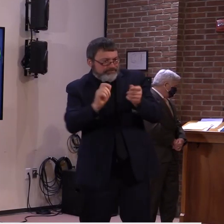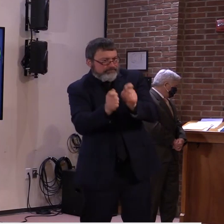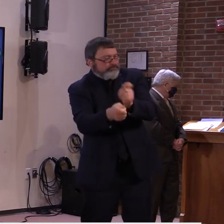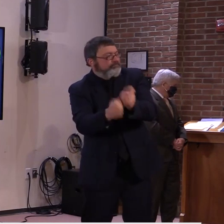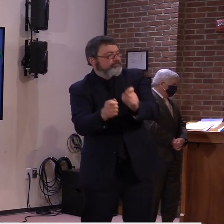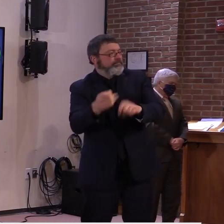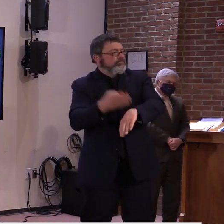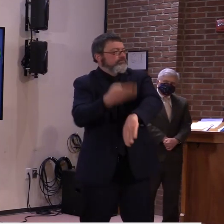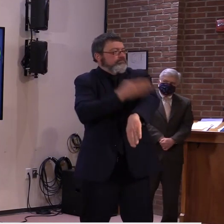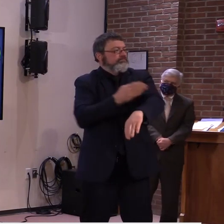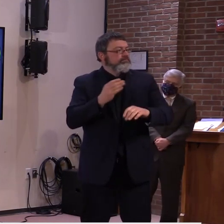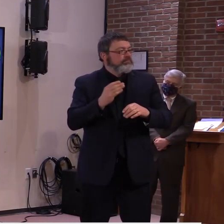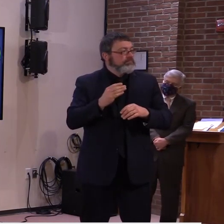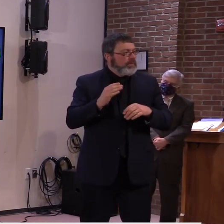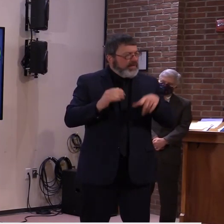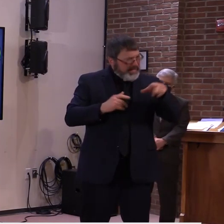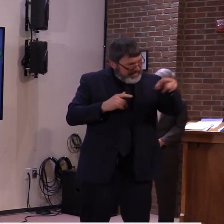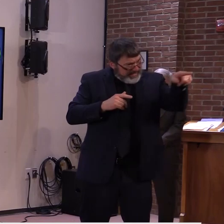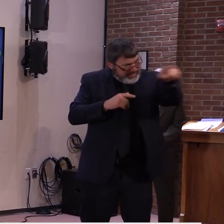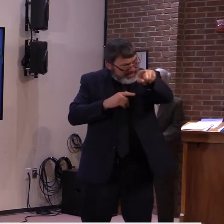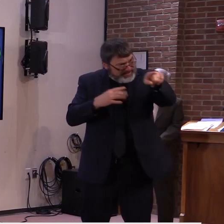to be tested can be tested.